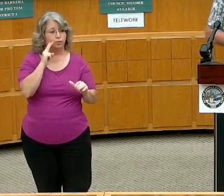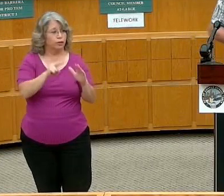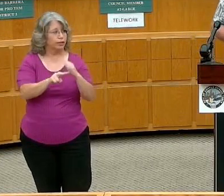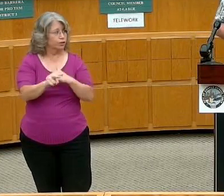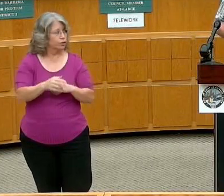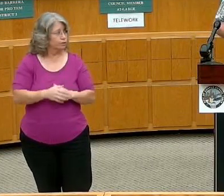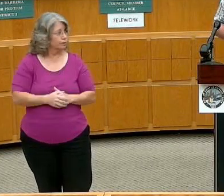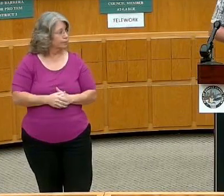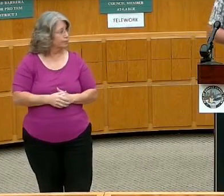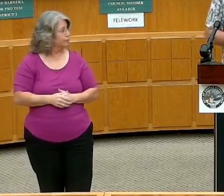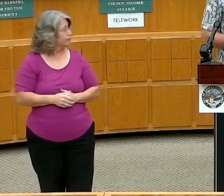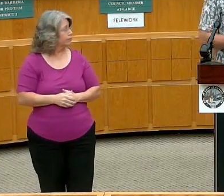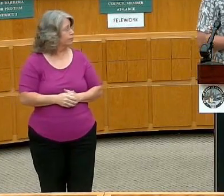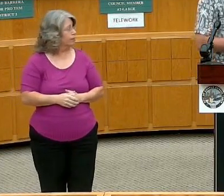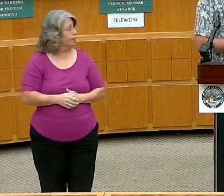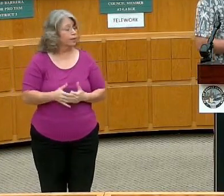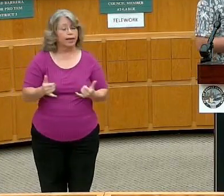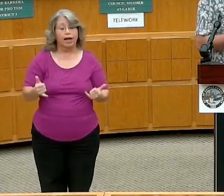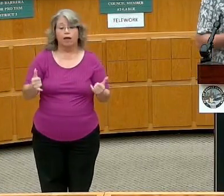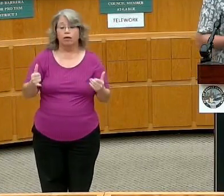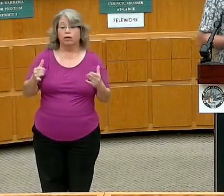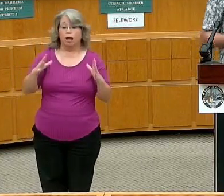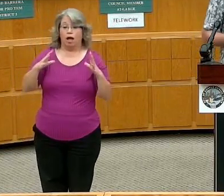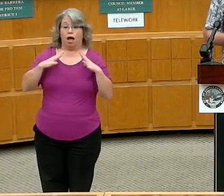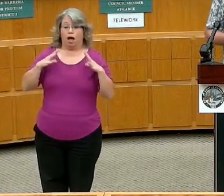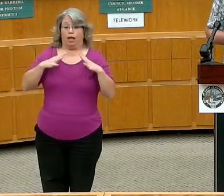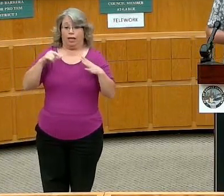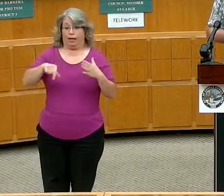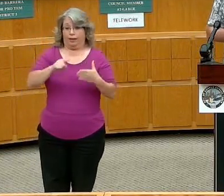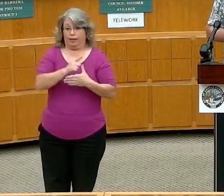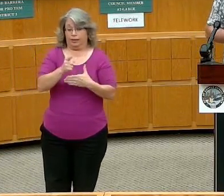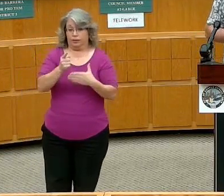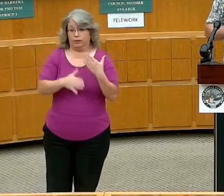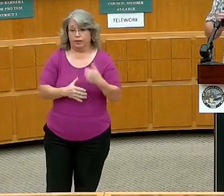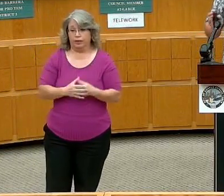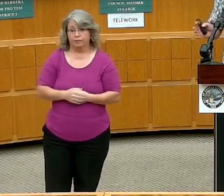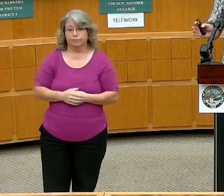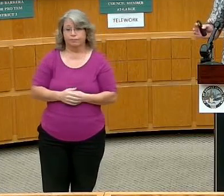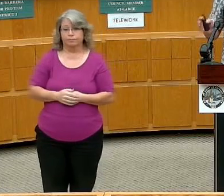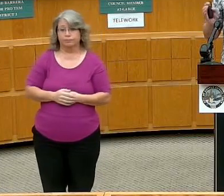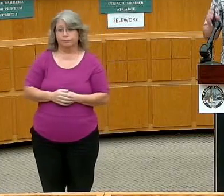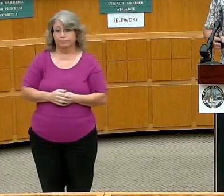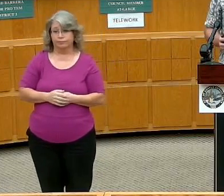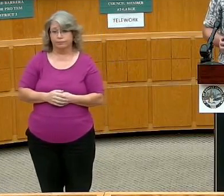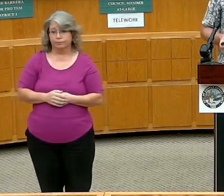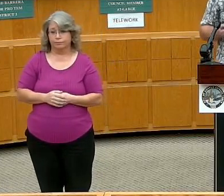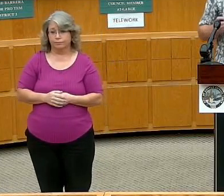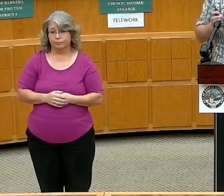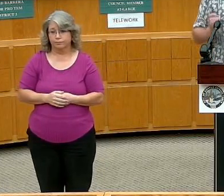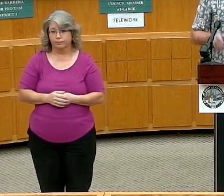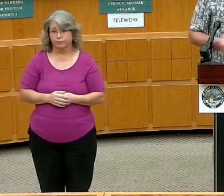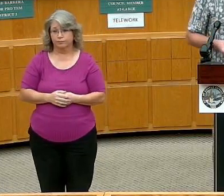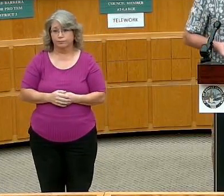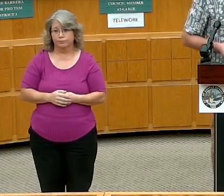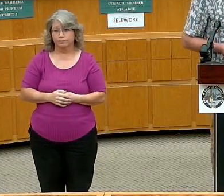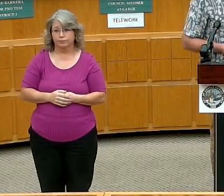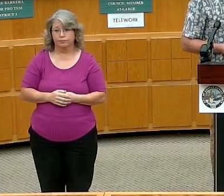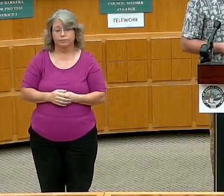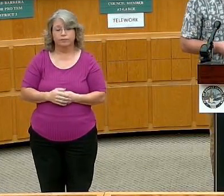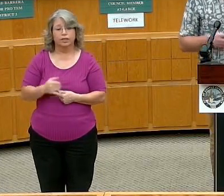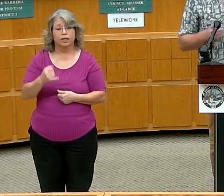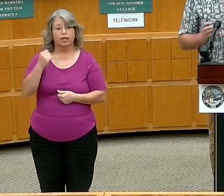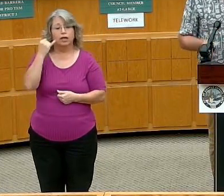Okay, the holiday scenario for the weekend. What happens if we all decide, well, you know what, it's a holiday, let's take a COVID